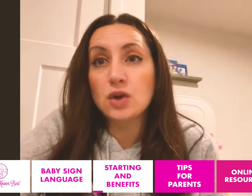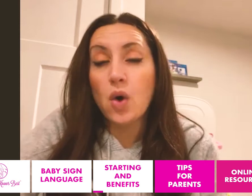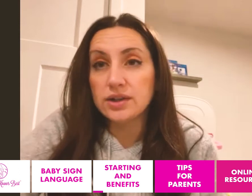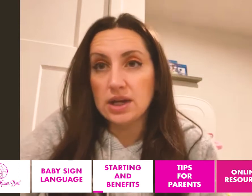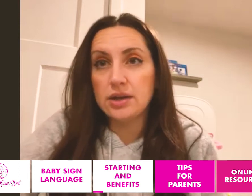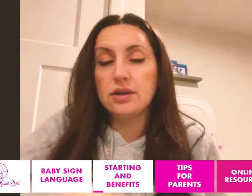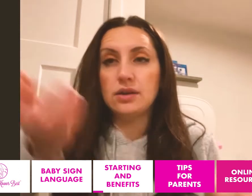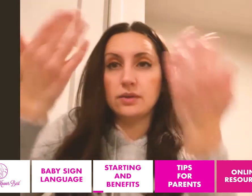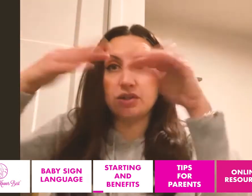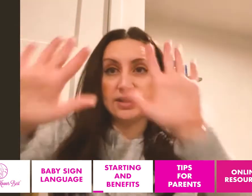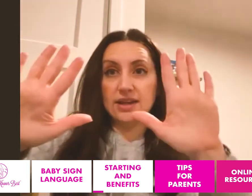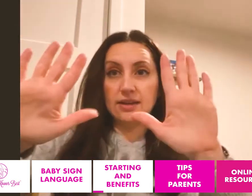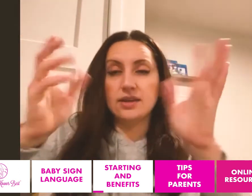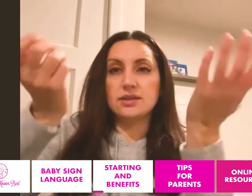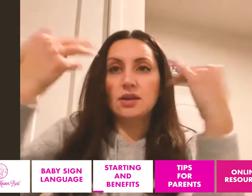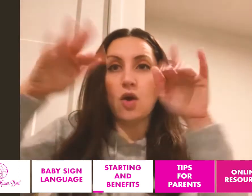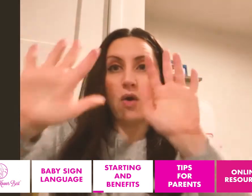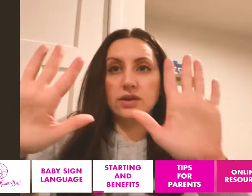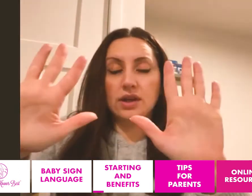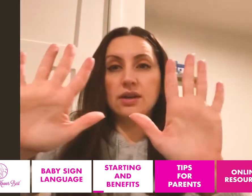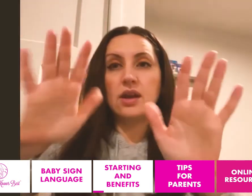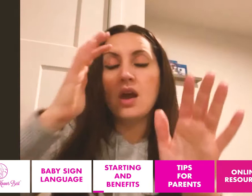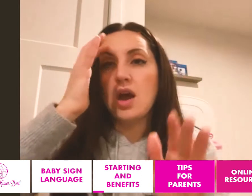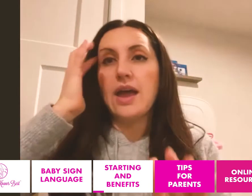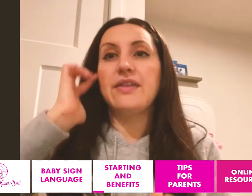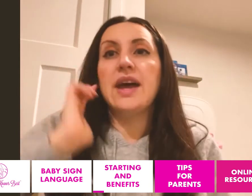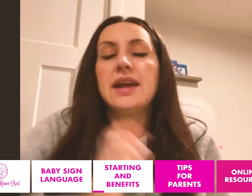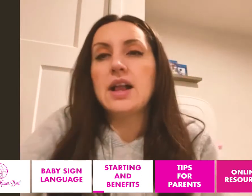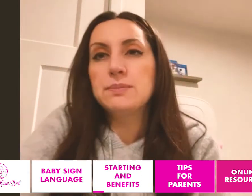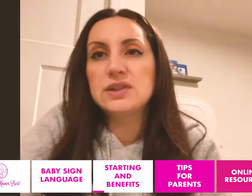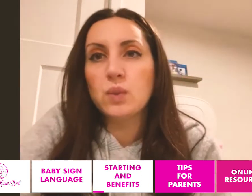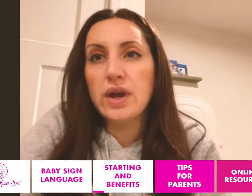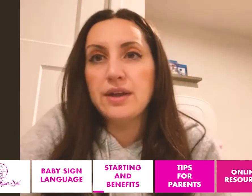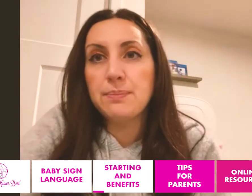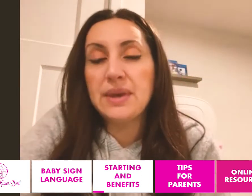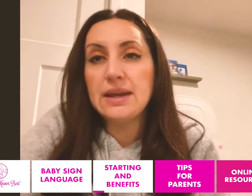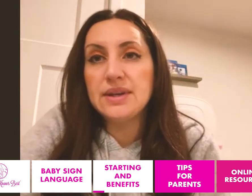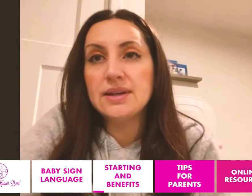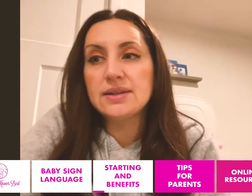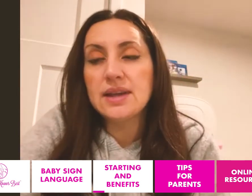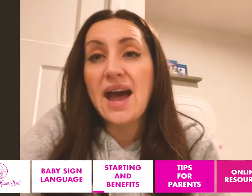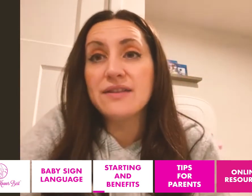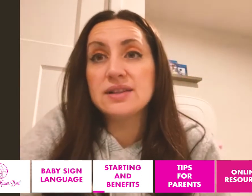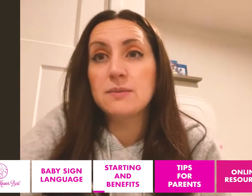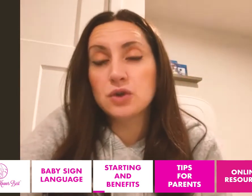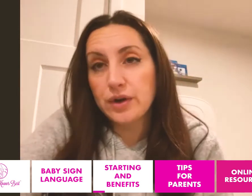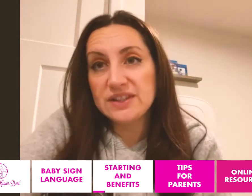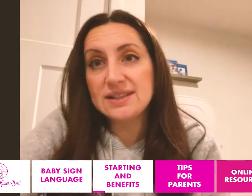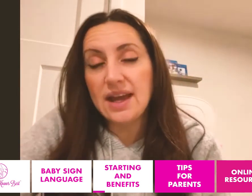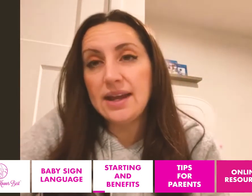all done, which is like this, all done. And that helps with babies having some sort of say in